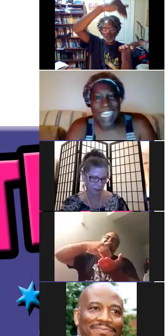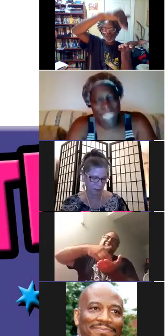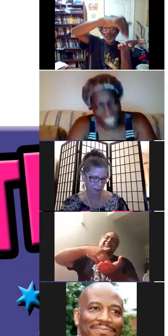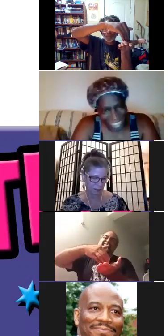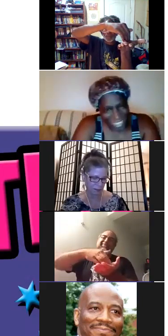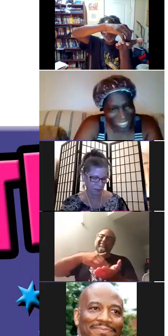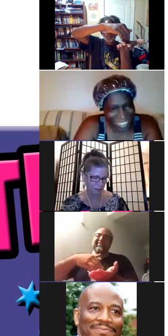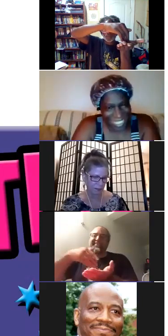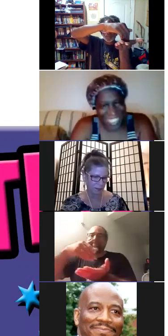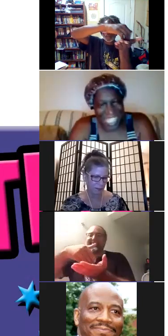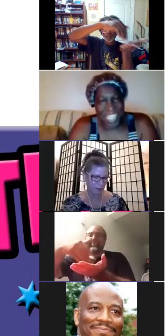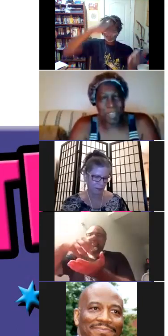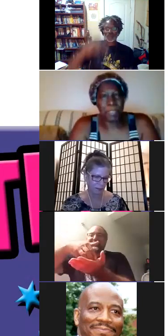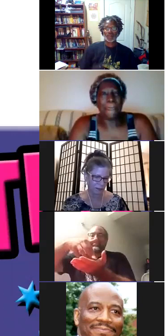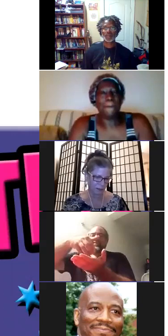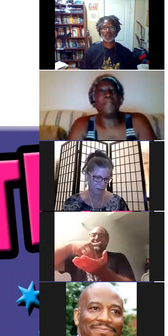I'm weak.